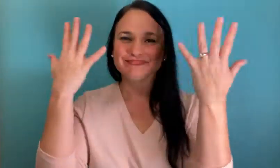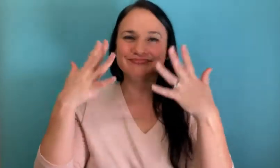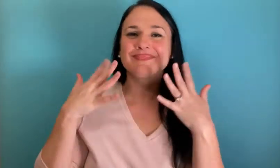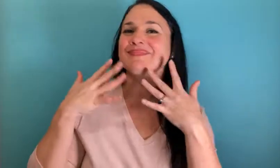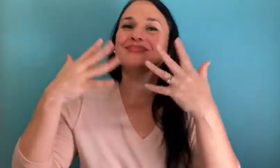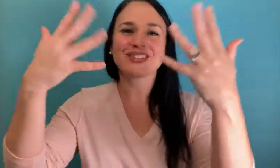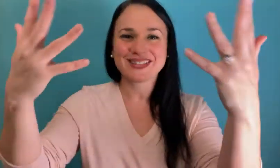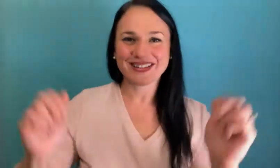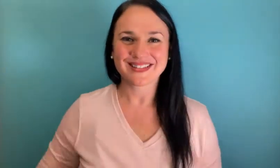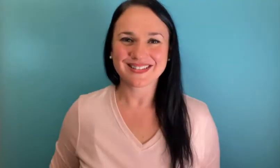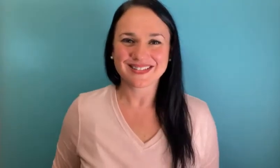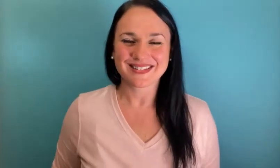That look, that glow of friendliness.